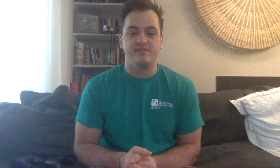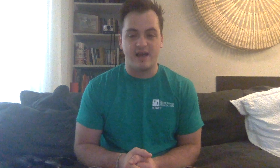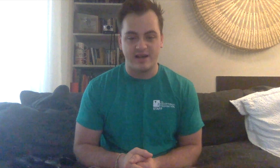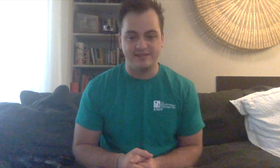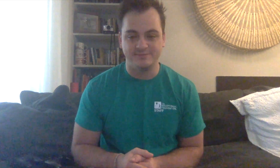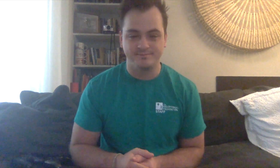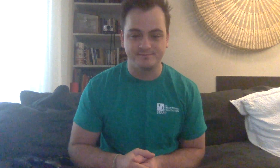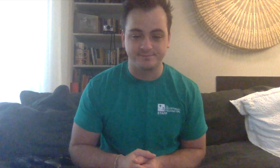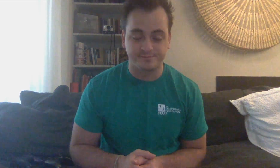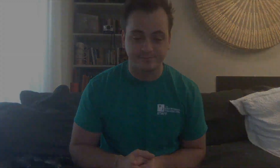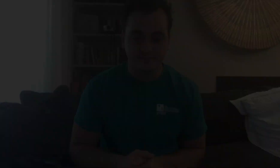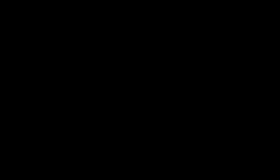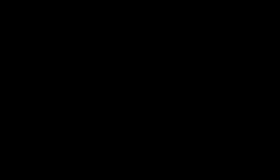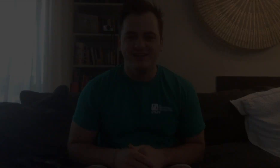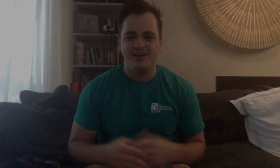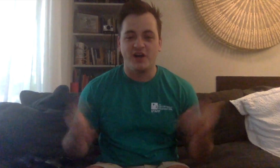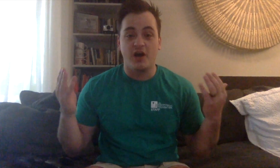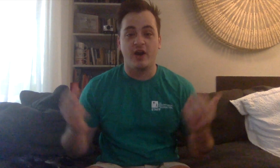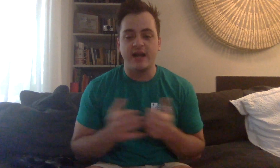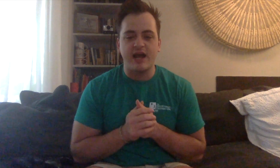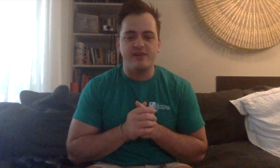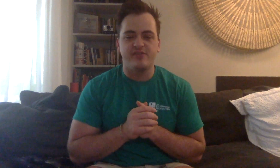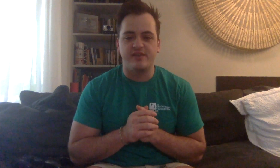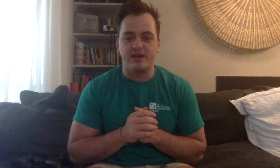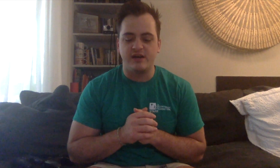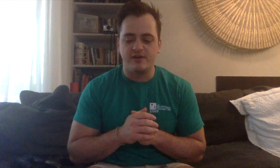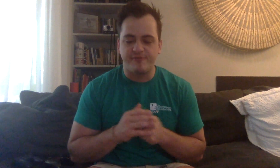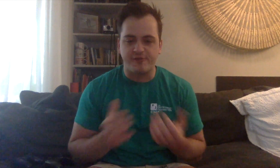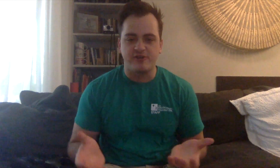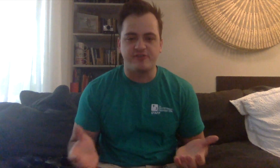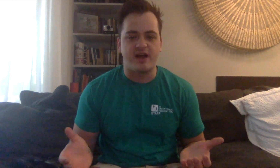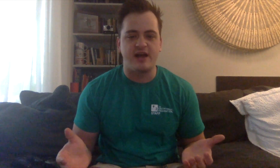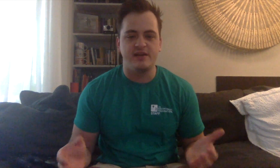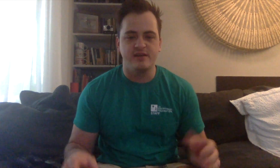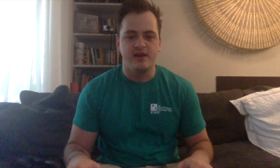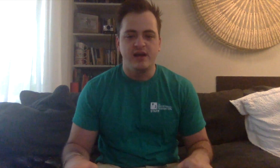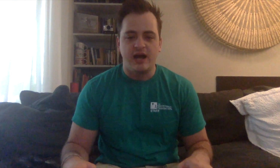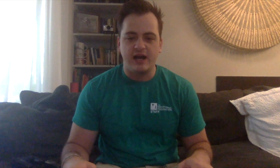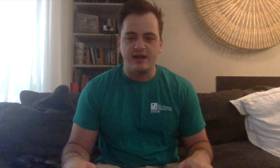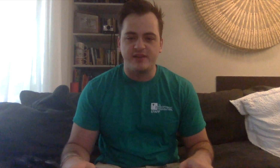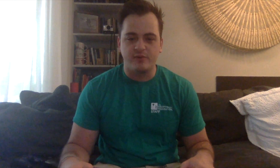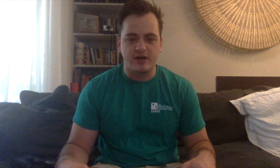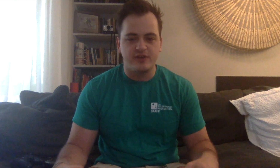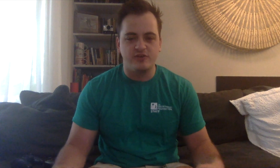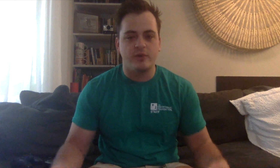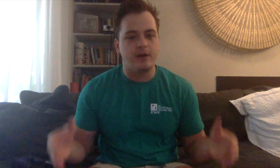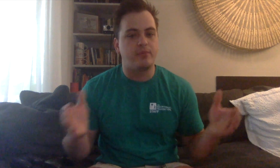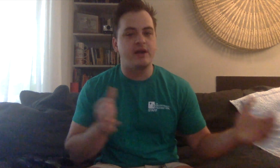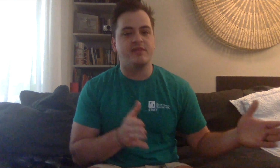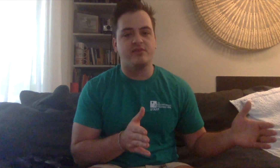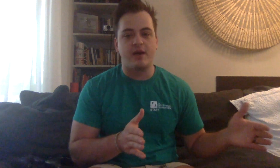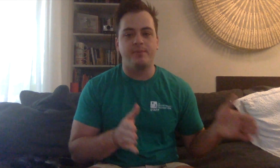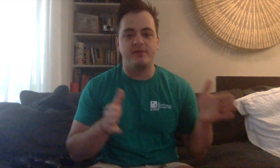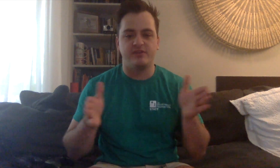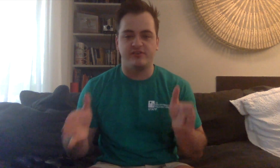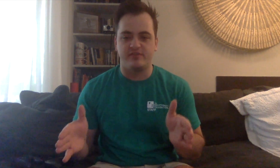sign. All right, guys, the first sign that we're going to do, we're going to break these up into